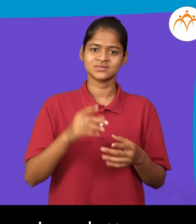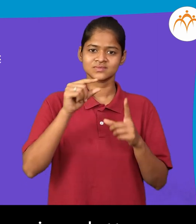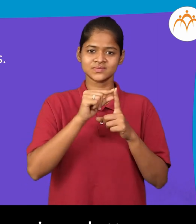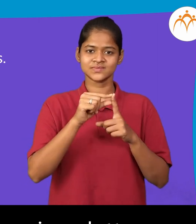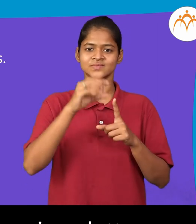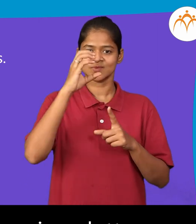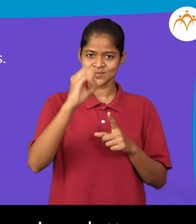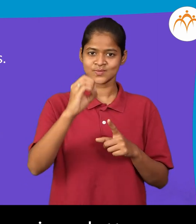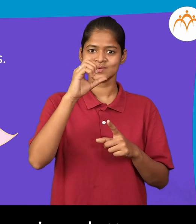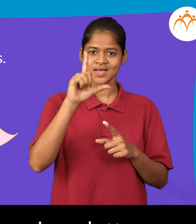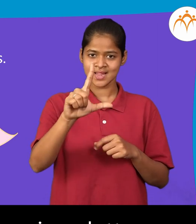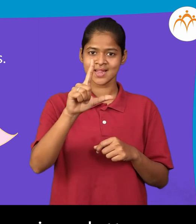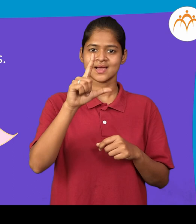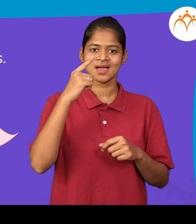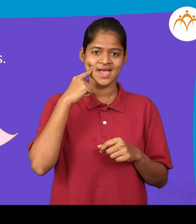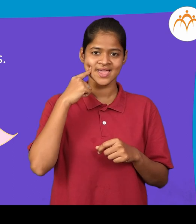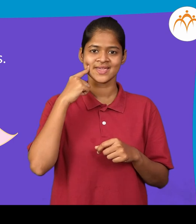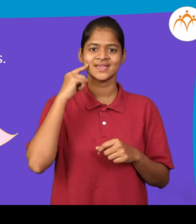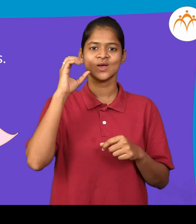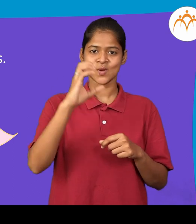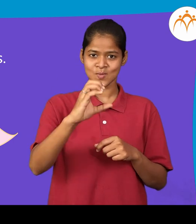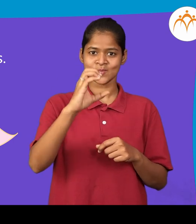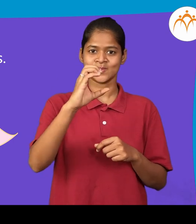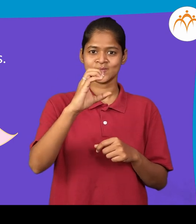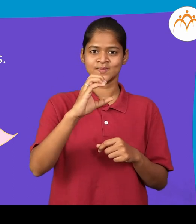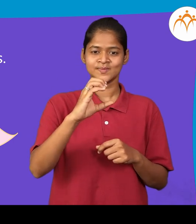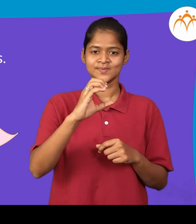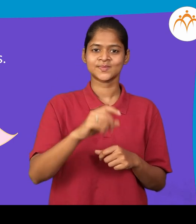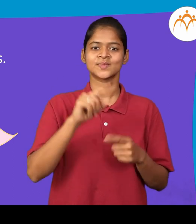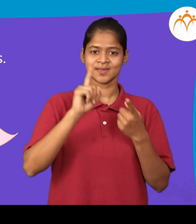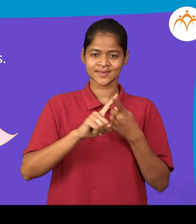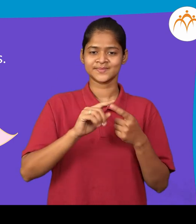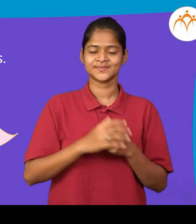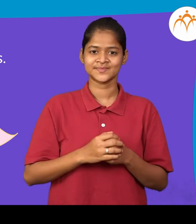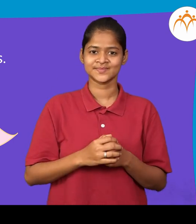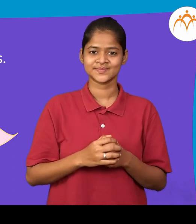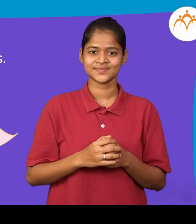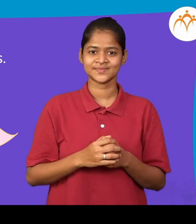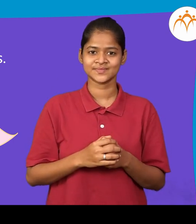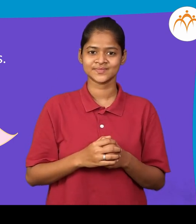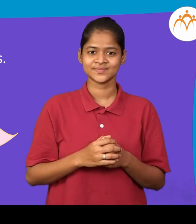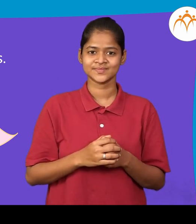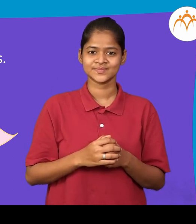given letters. P, O, L, I, C, E.